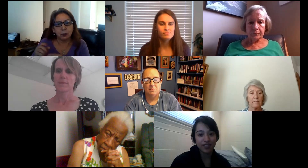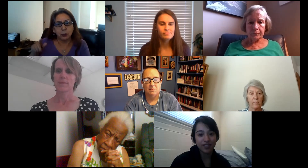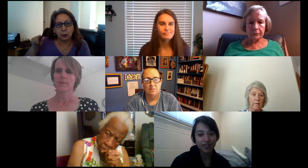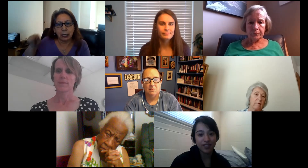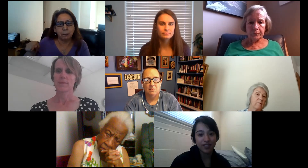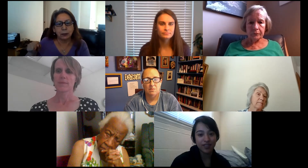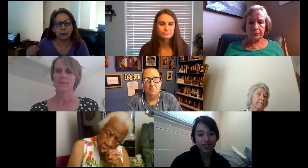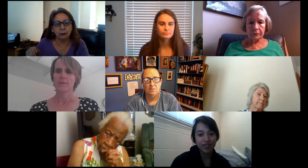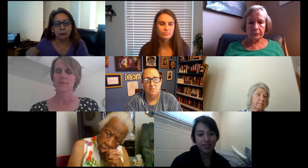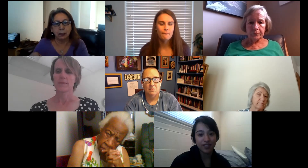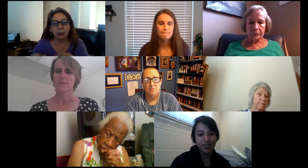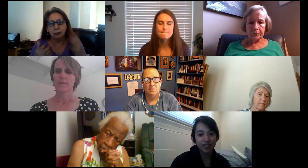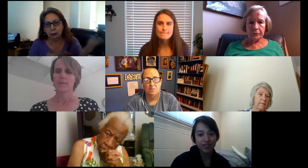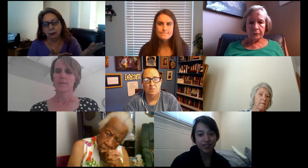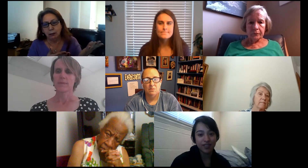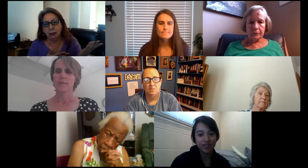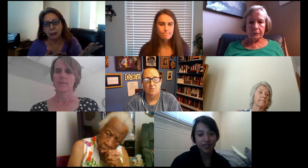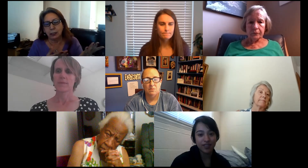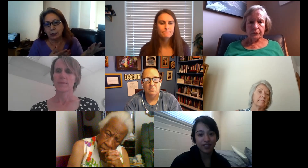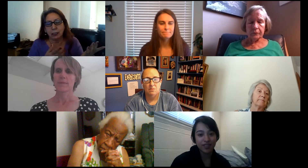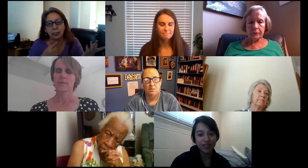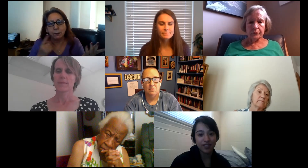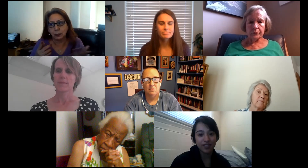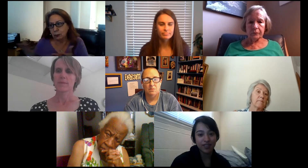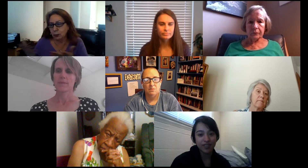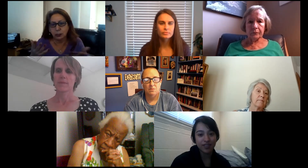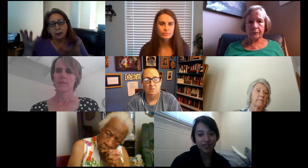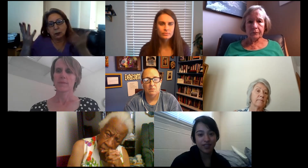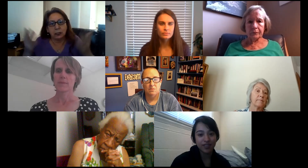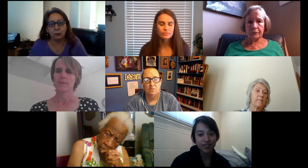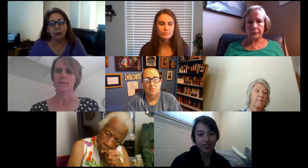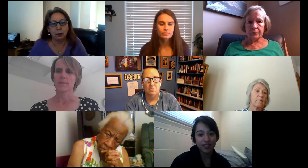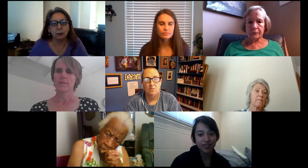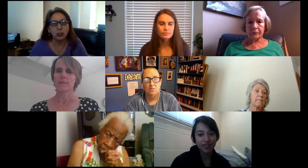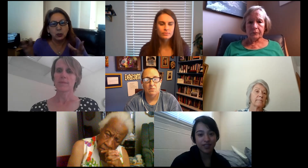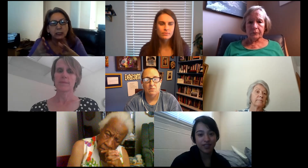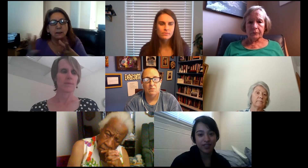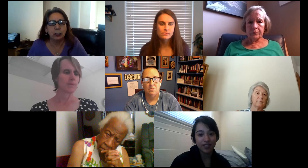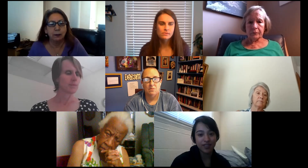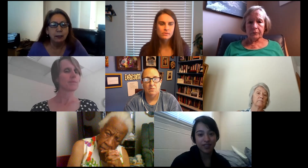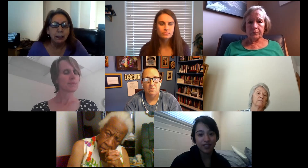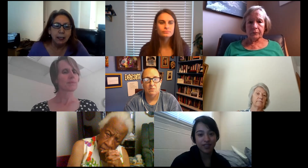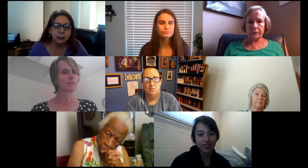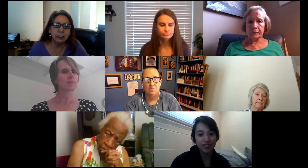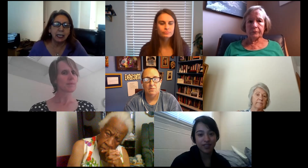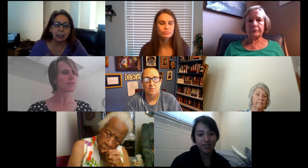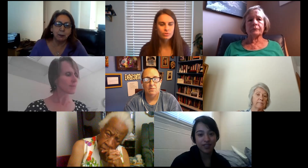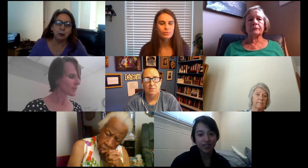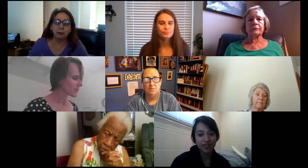with that person. And the deaf person learns other stuff with them. They do stuff together. So they had that program. They